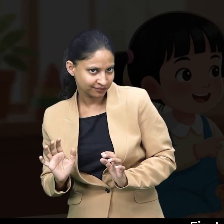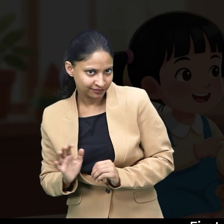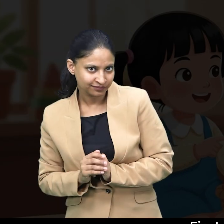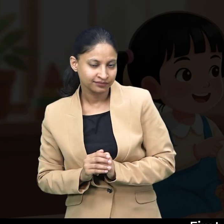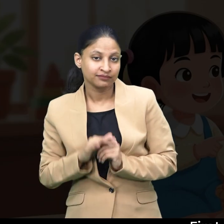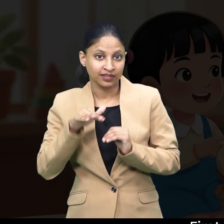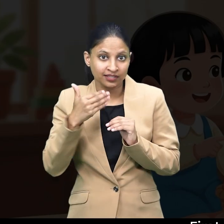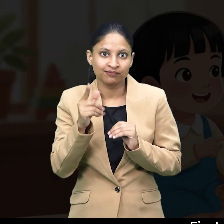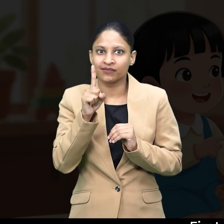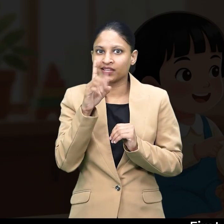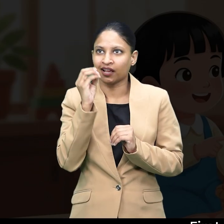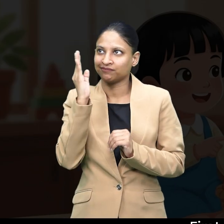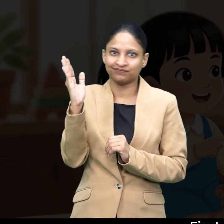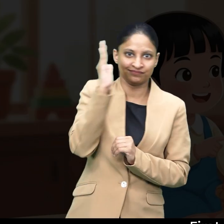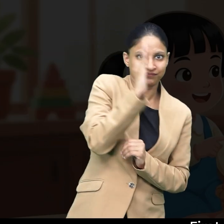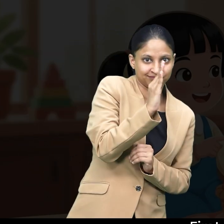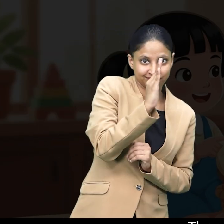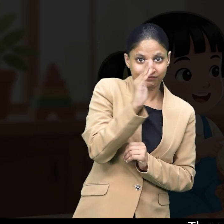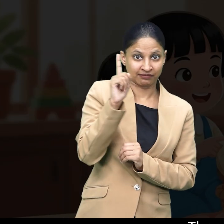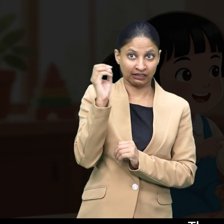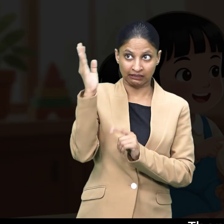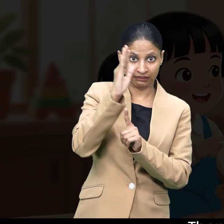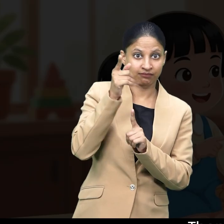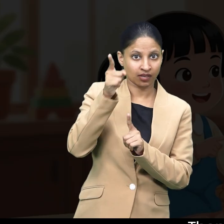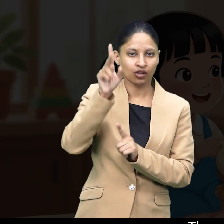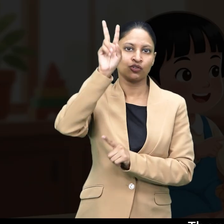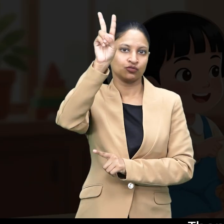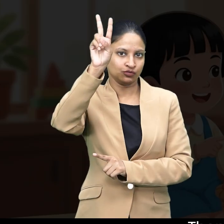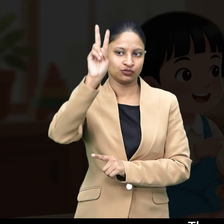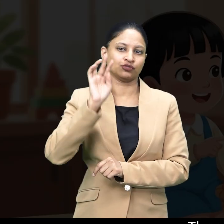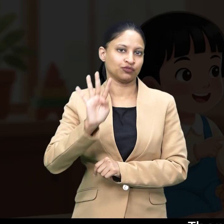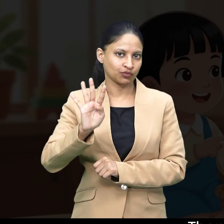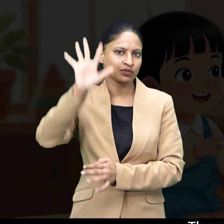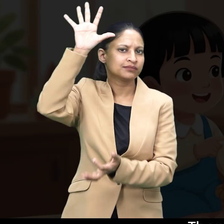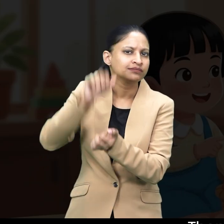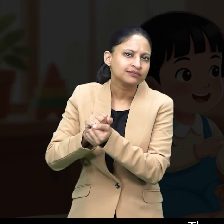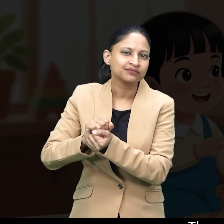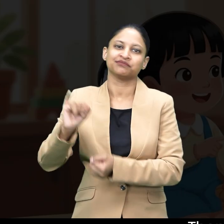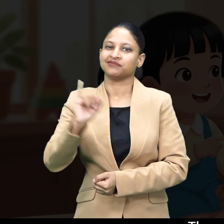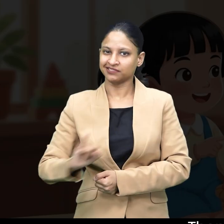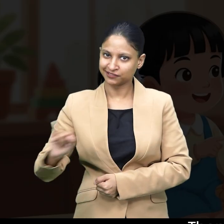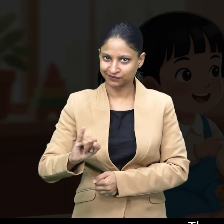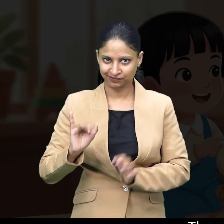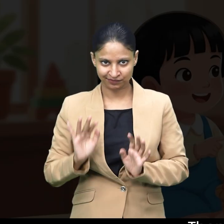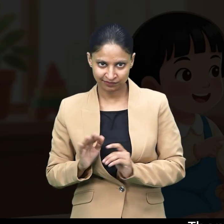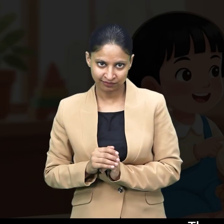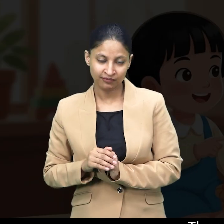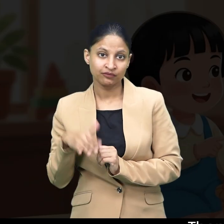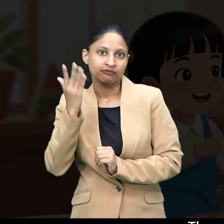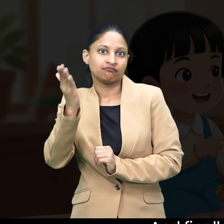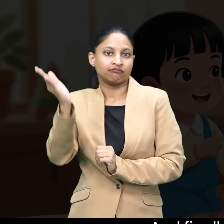plus 3 equals to 7. Then, add the tens. 2 plus 4 equals to